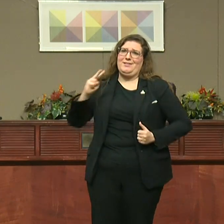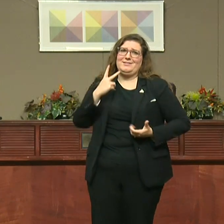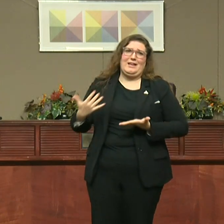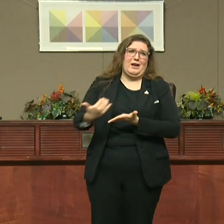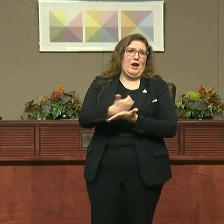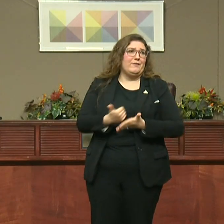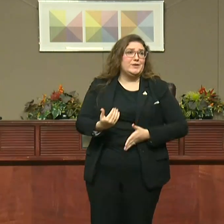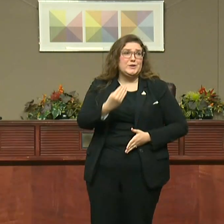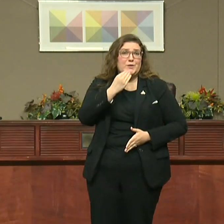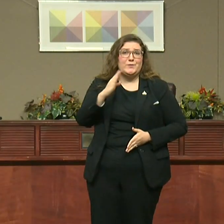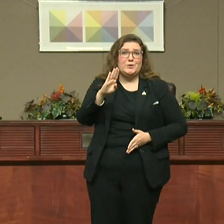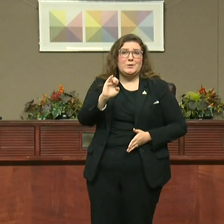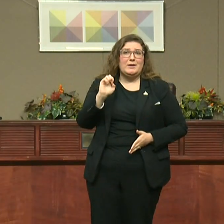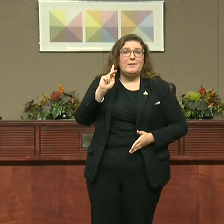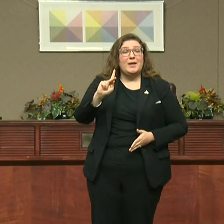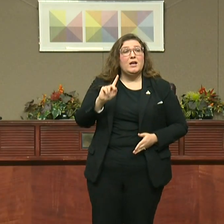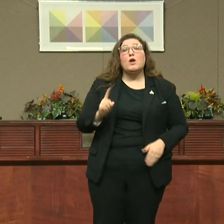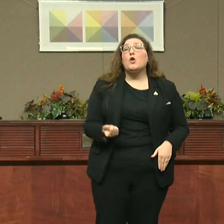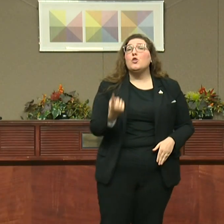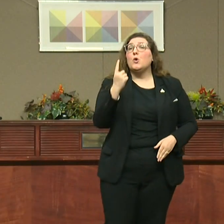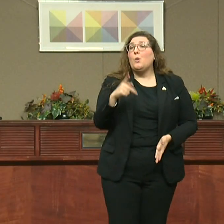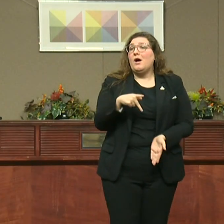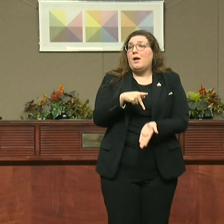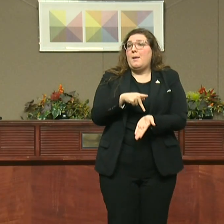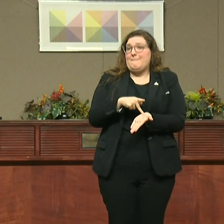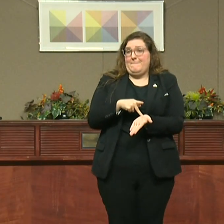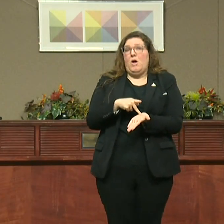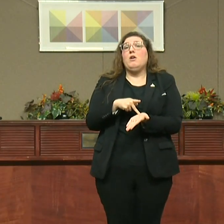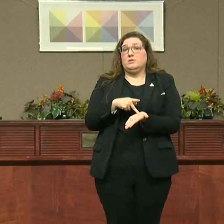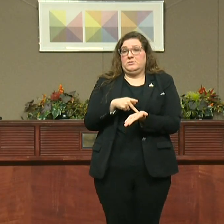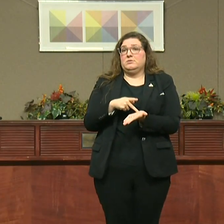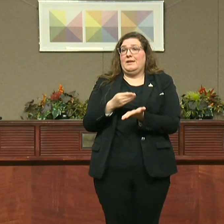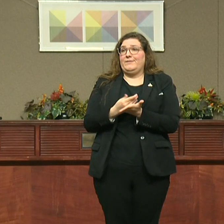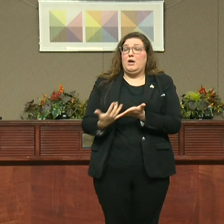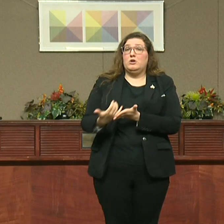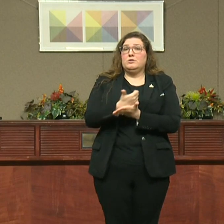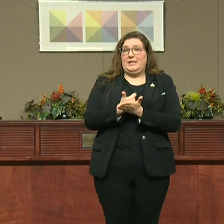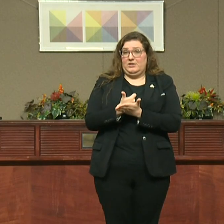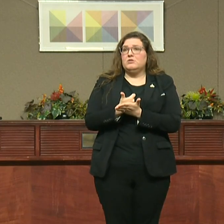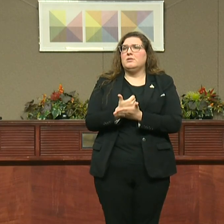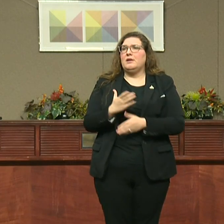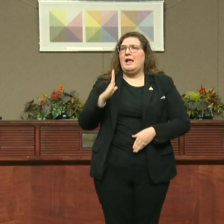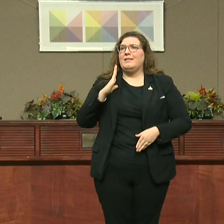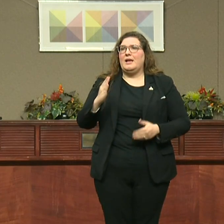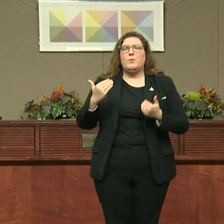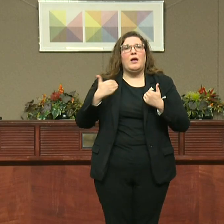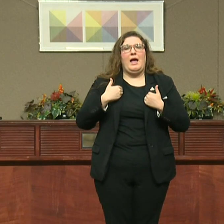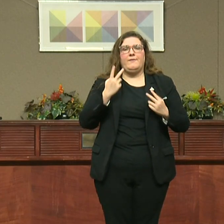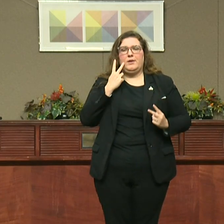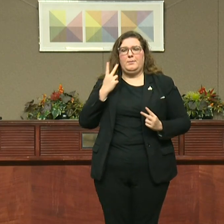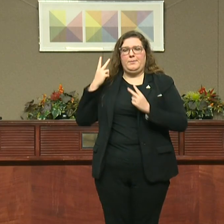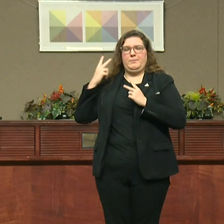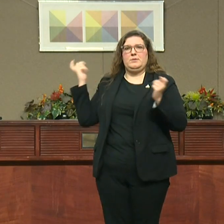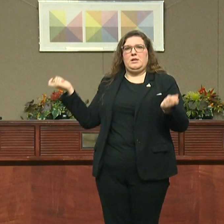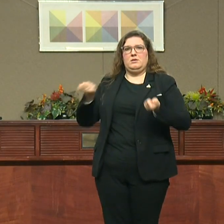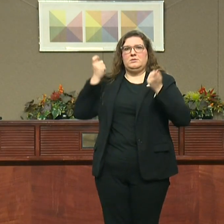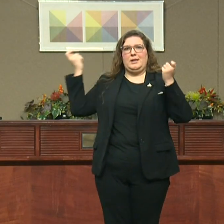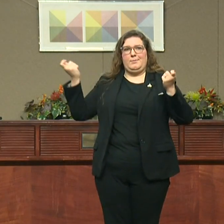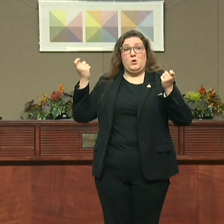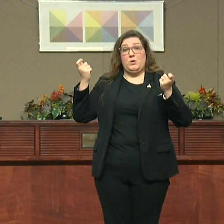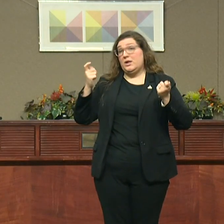Additionally, the One Pulse Foundation will host its annual remembrance ceremony virtually on their Facebook page or